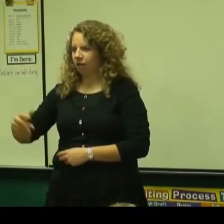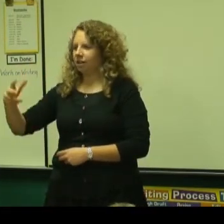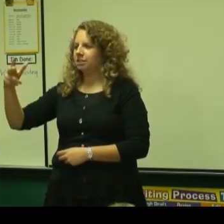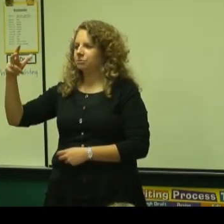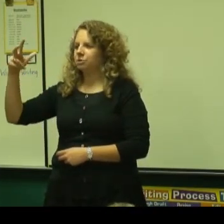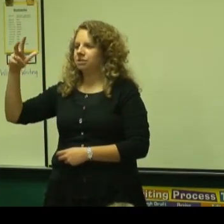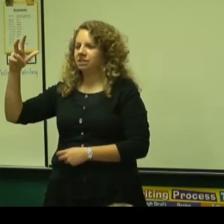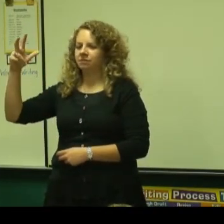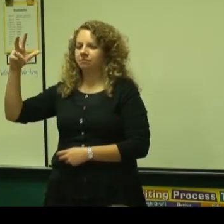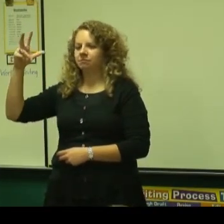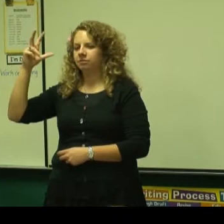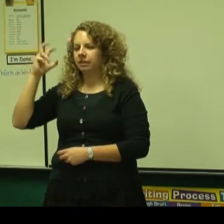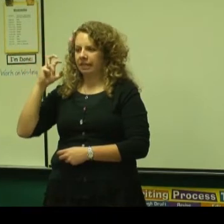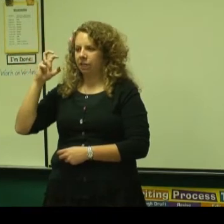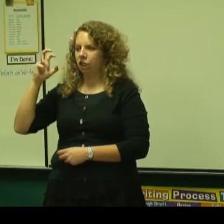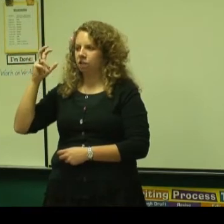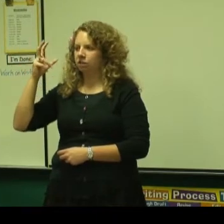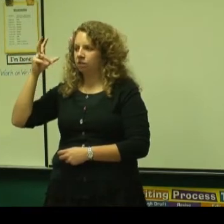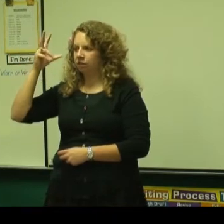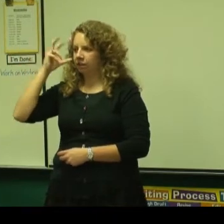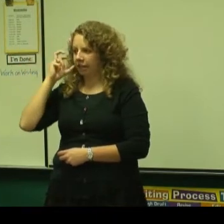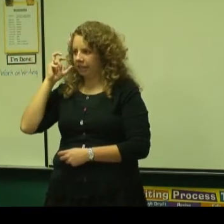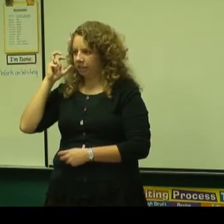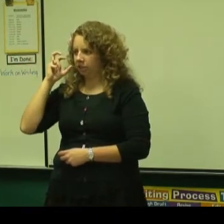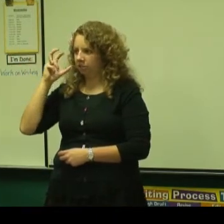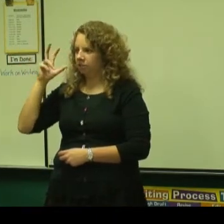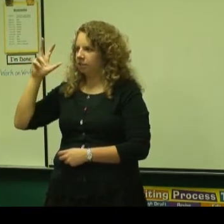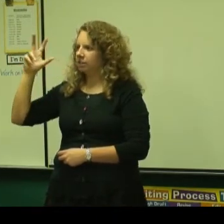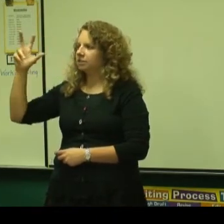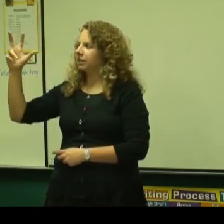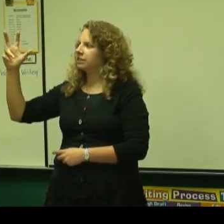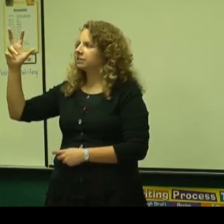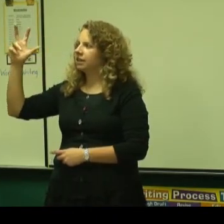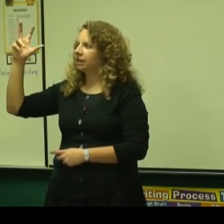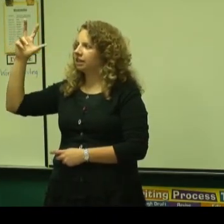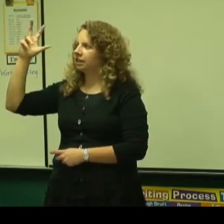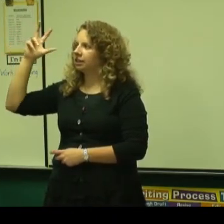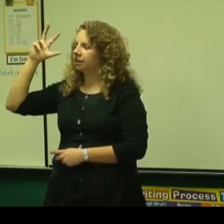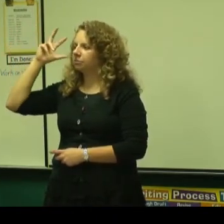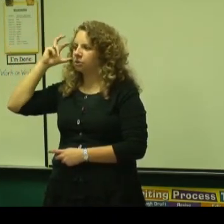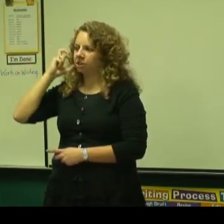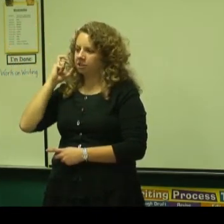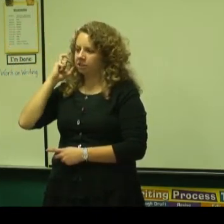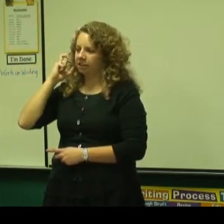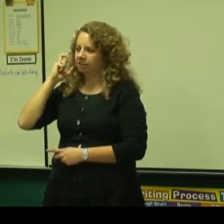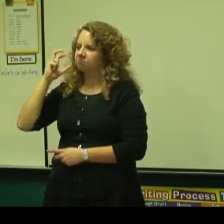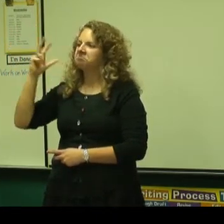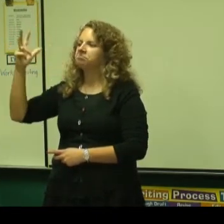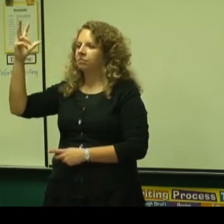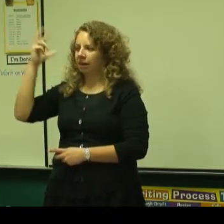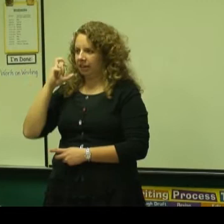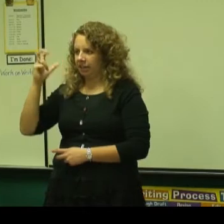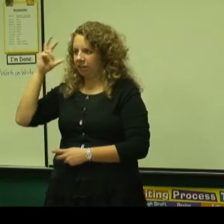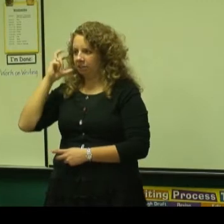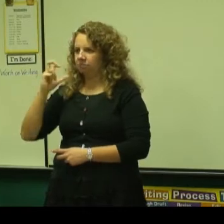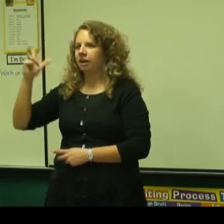A lot of times you see hear. I hear. It's like it's taking it in and putting it in your ear. I hear it. I